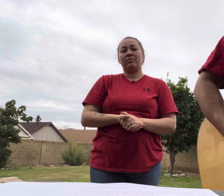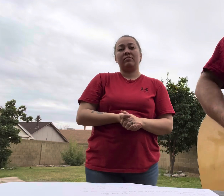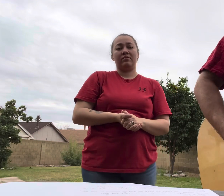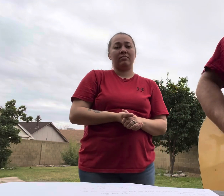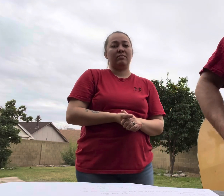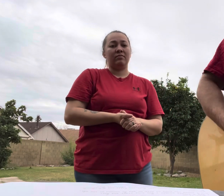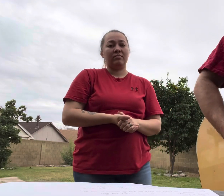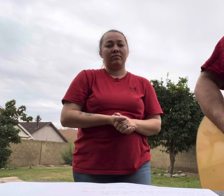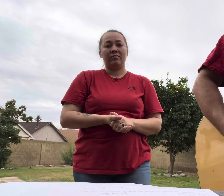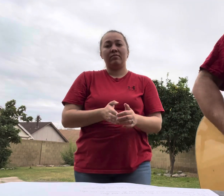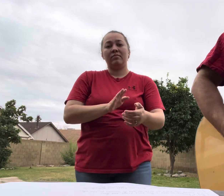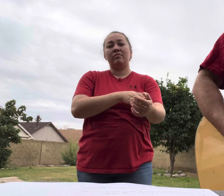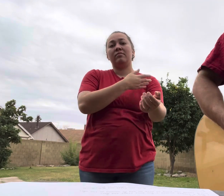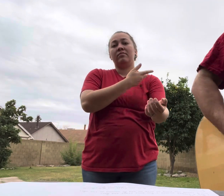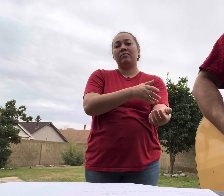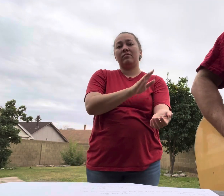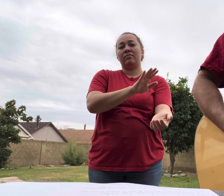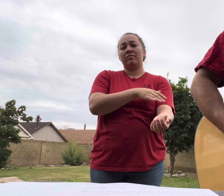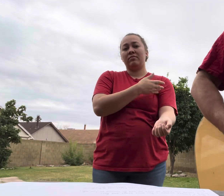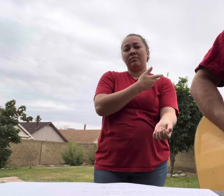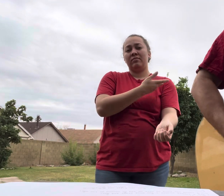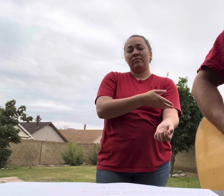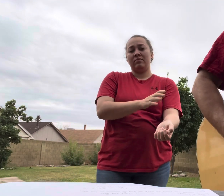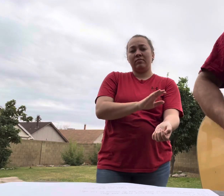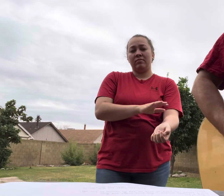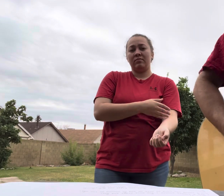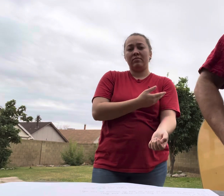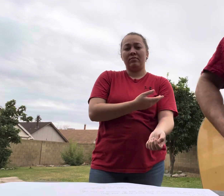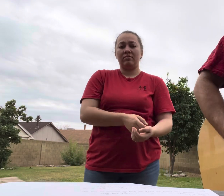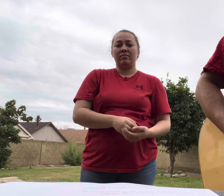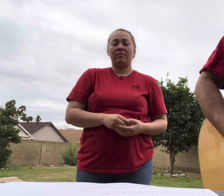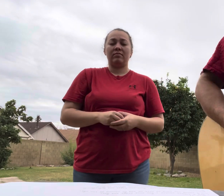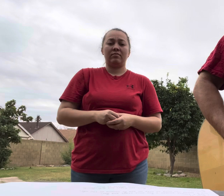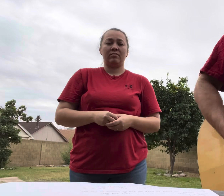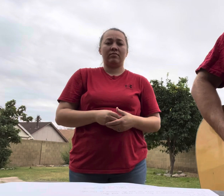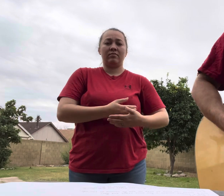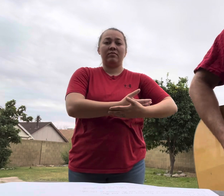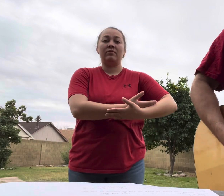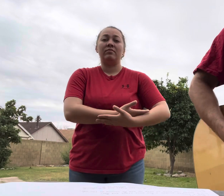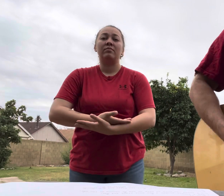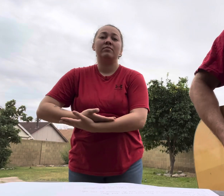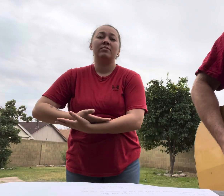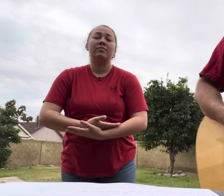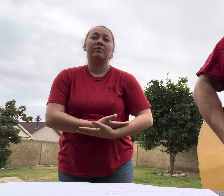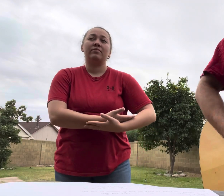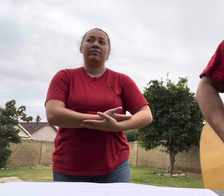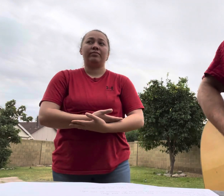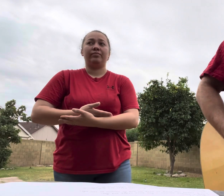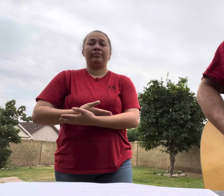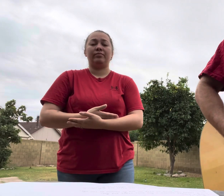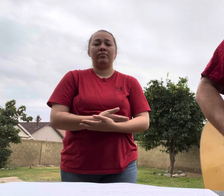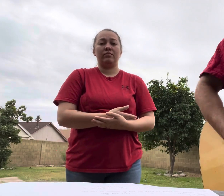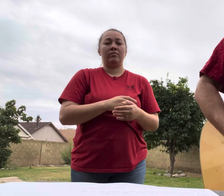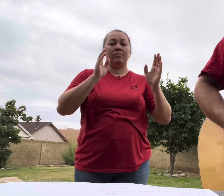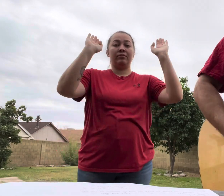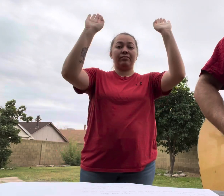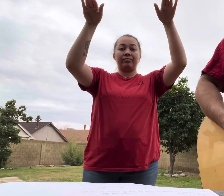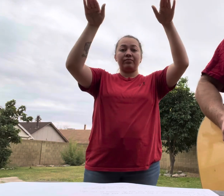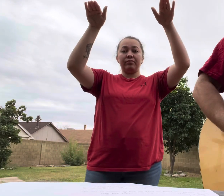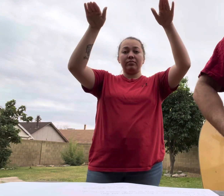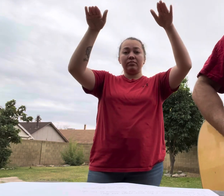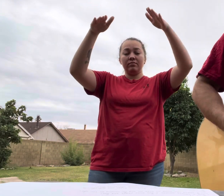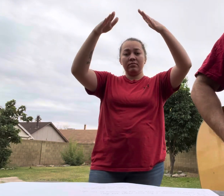the angel chorus and yield our Savior's birth.